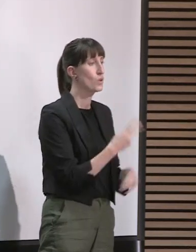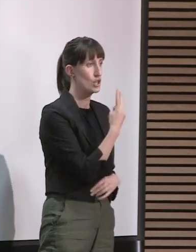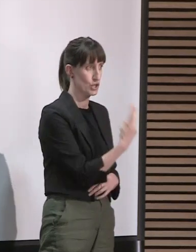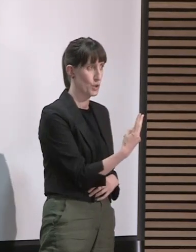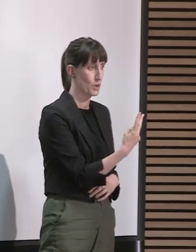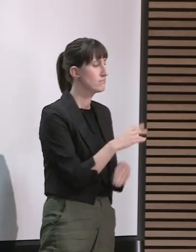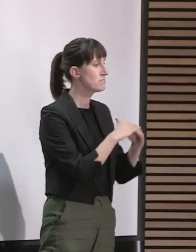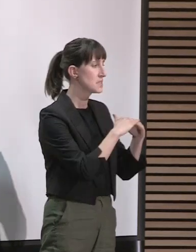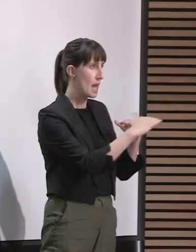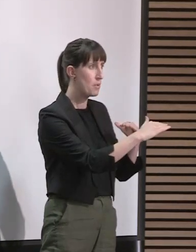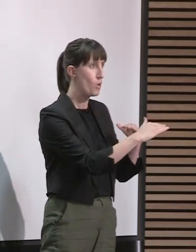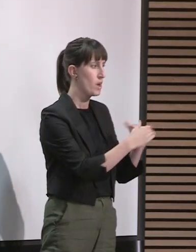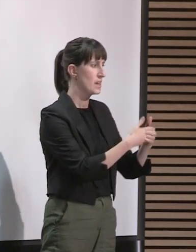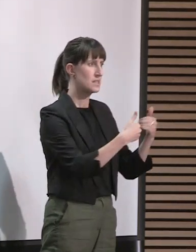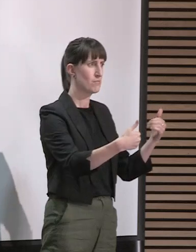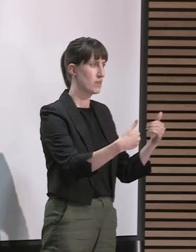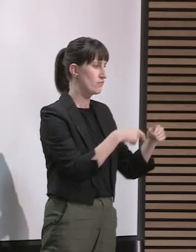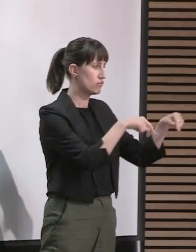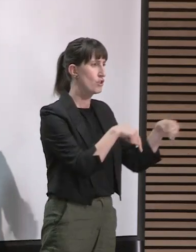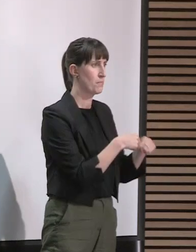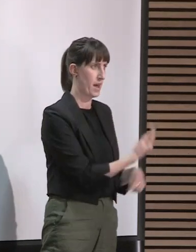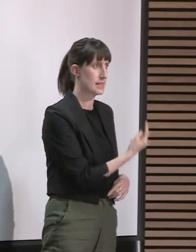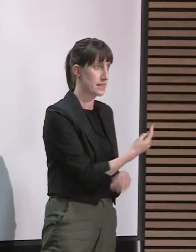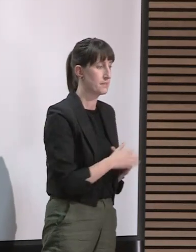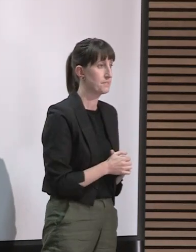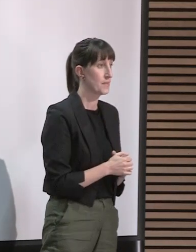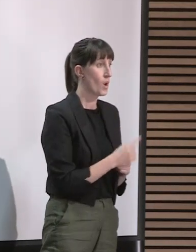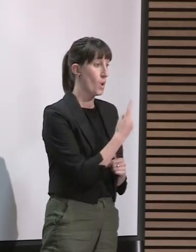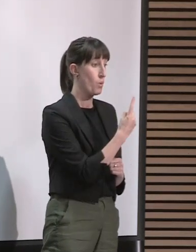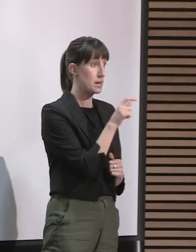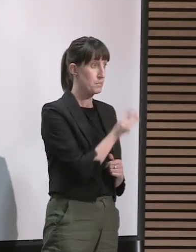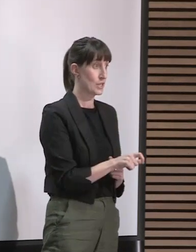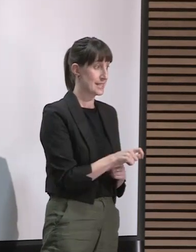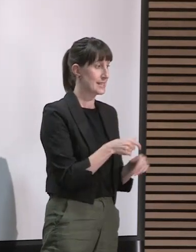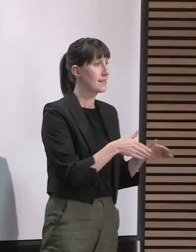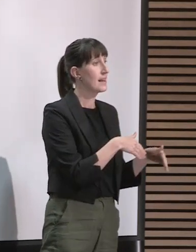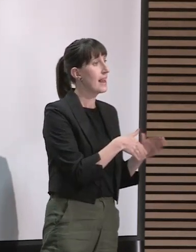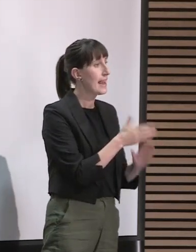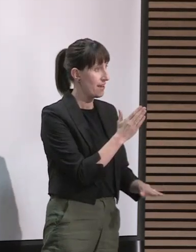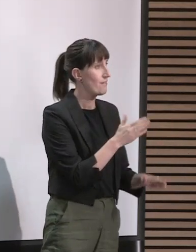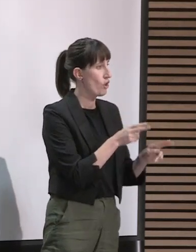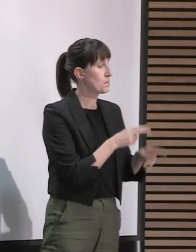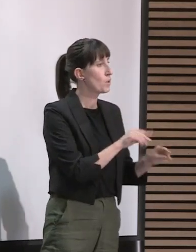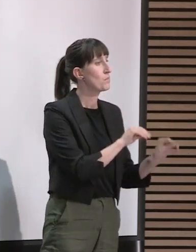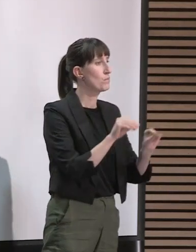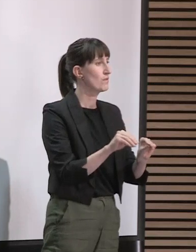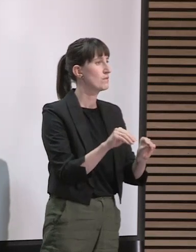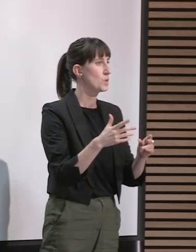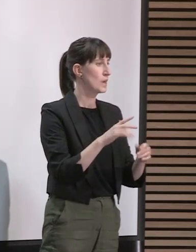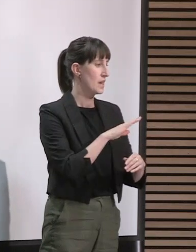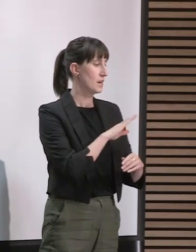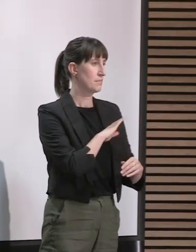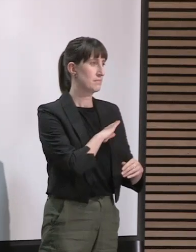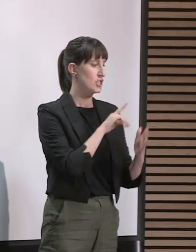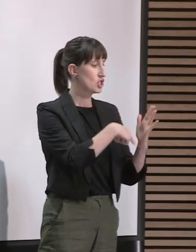stable and in isolation on a ward. 1 patient has been discharged from hospital to the Jet Park quarantine facility in the last 24